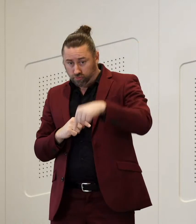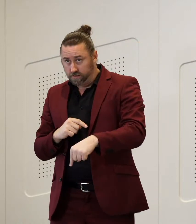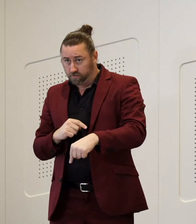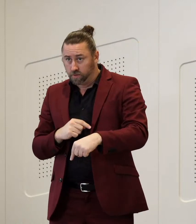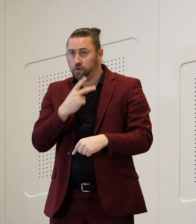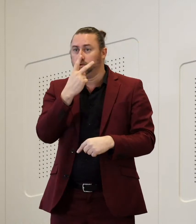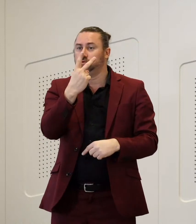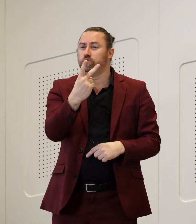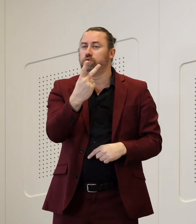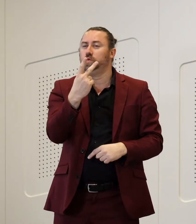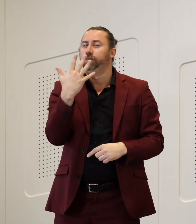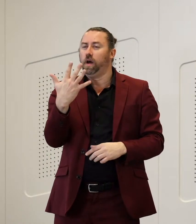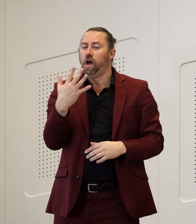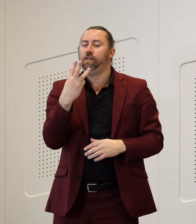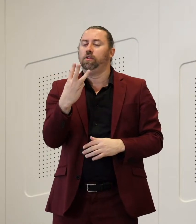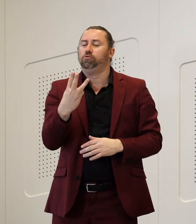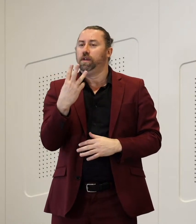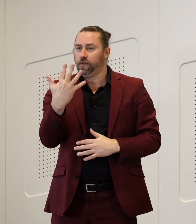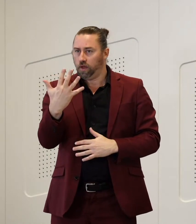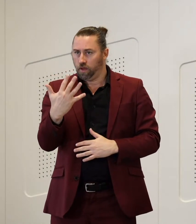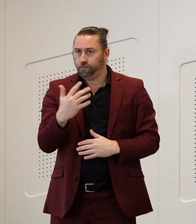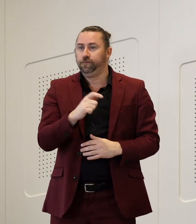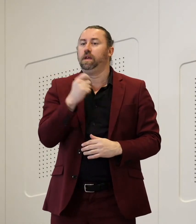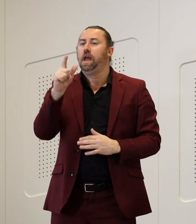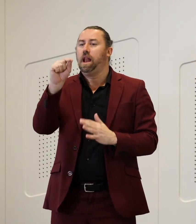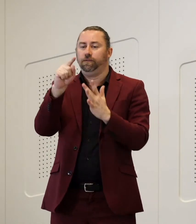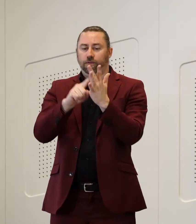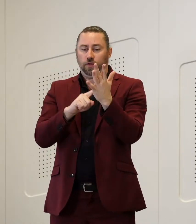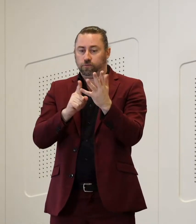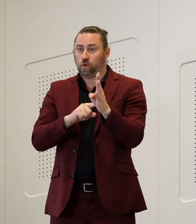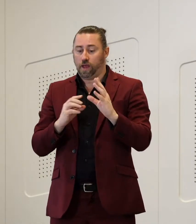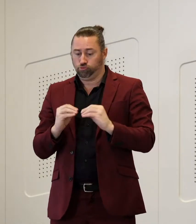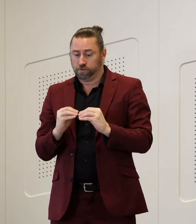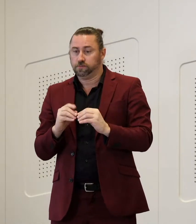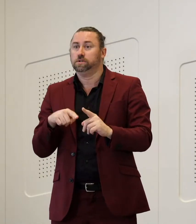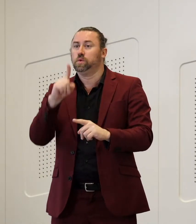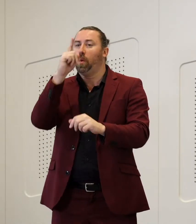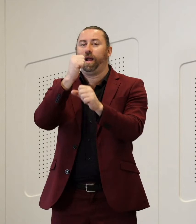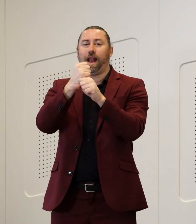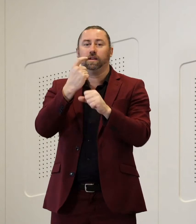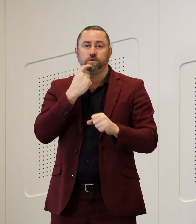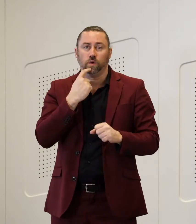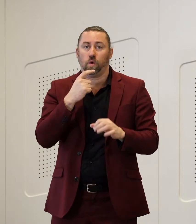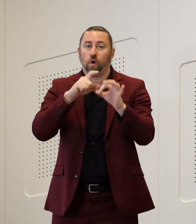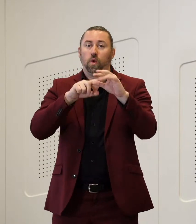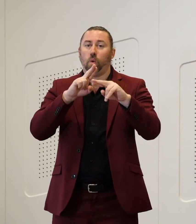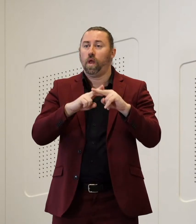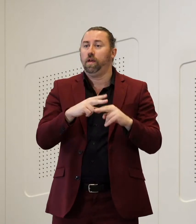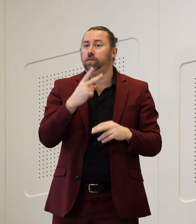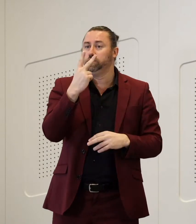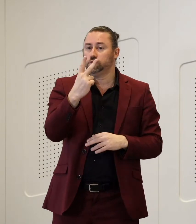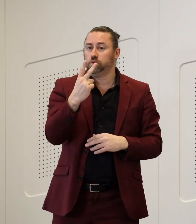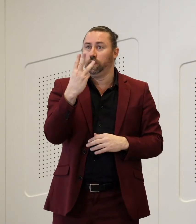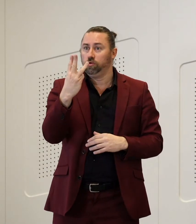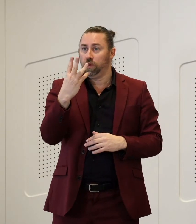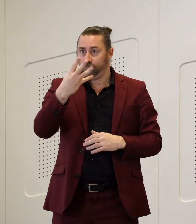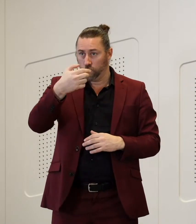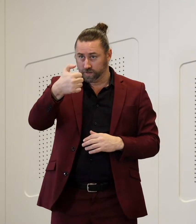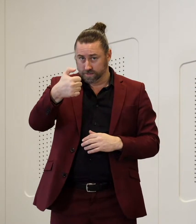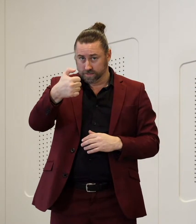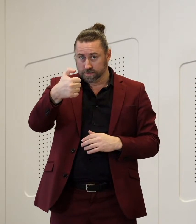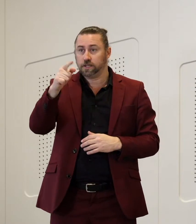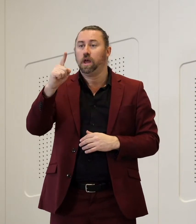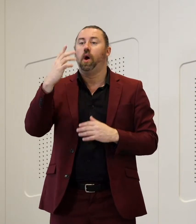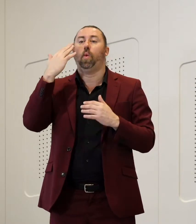flight 2535. 11th of July, Brisbane Gladstone, Qantas flight 2346. Then she